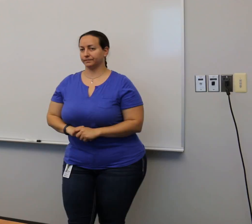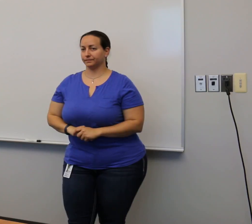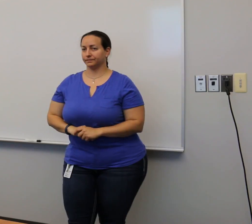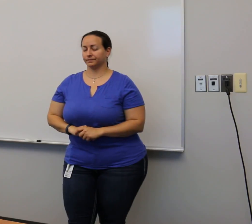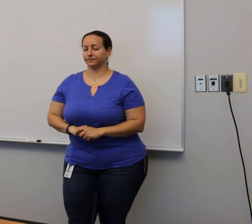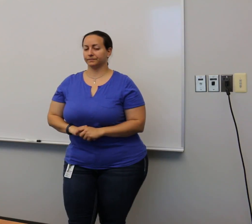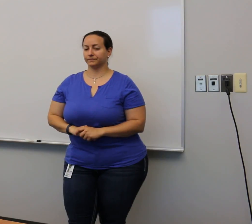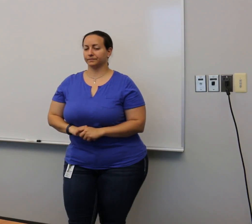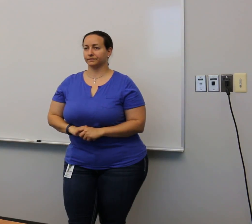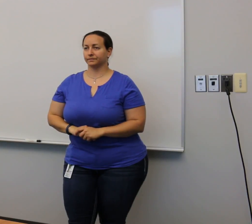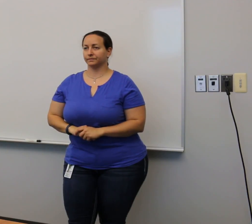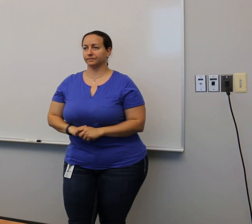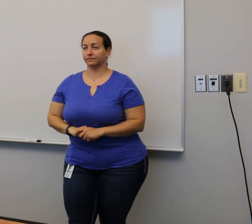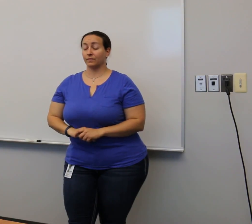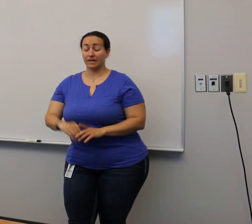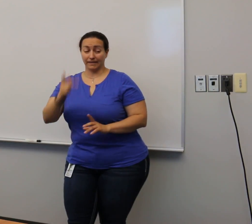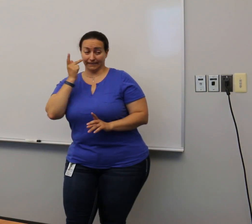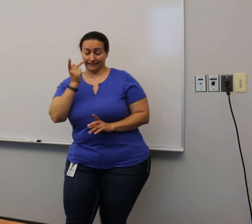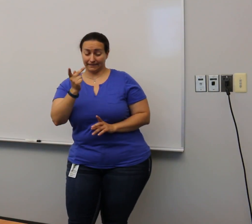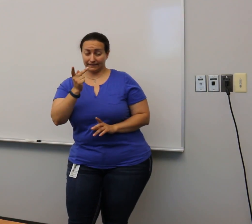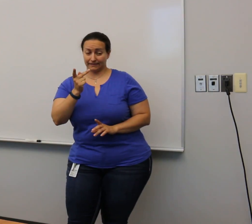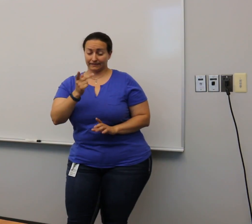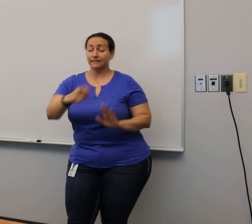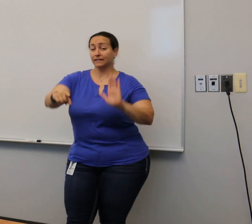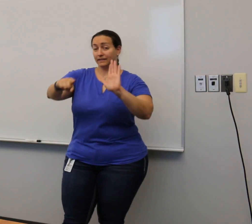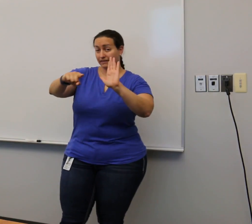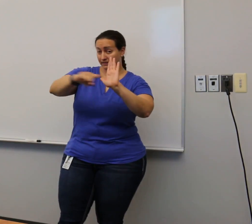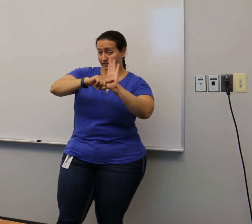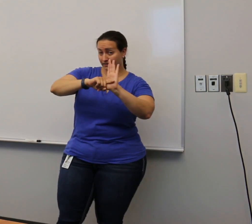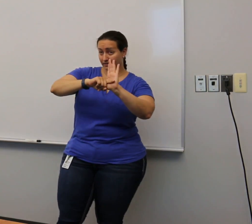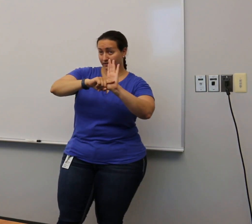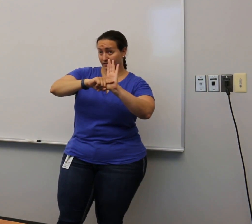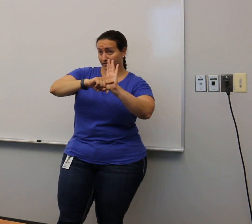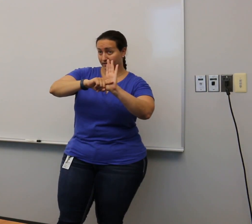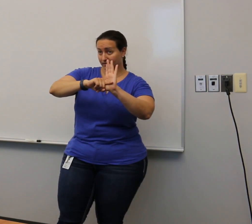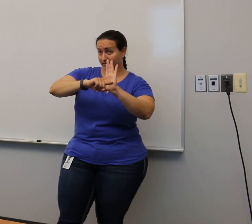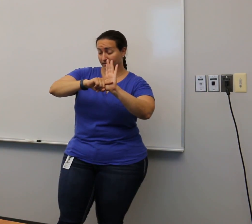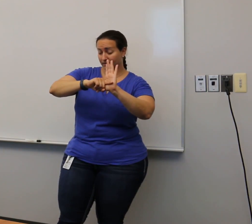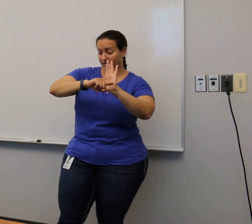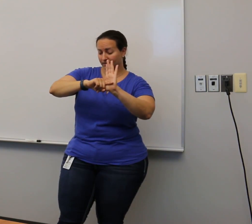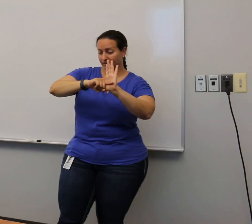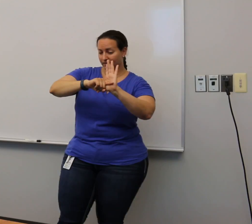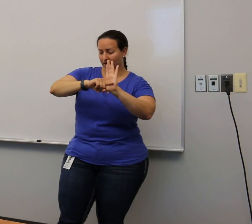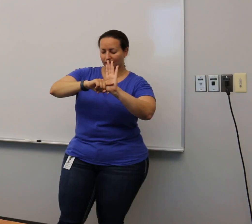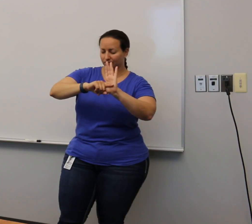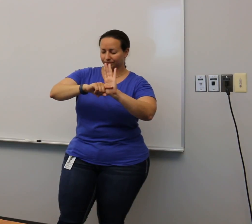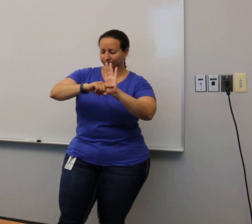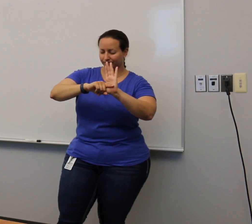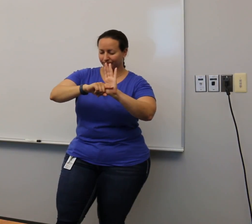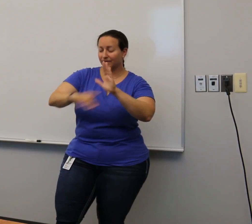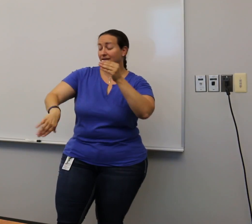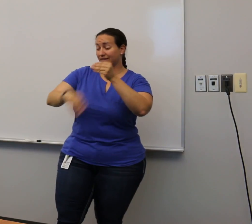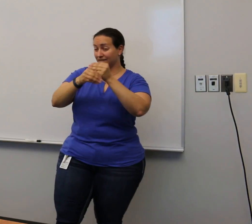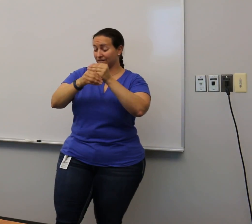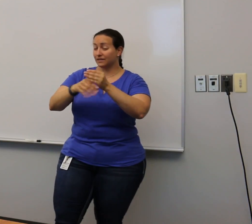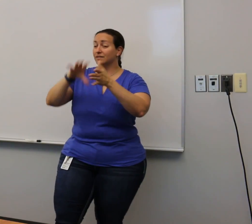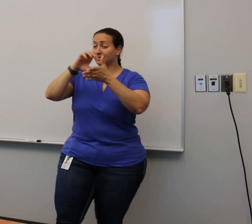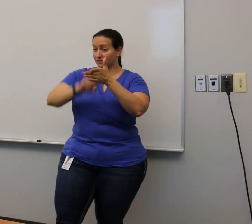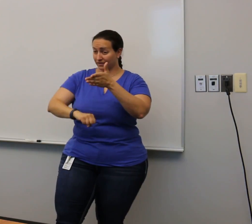So we've looked at addition, subtraction, multiplication, and division on its own. Now let's start putting it all together, and